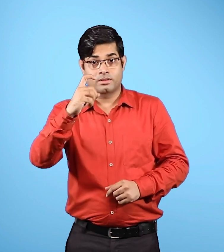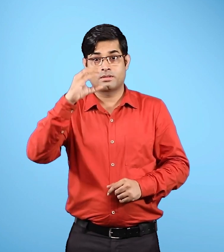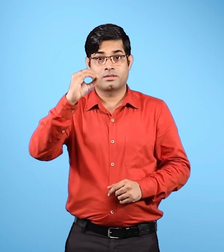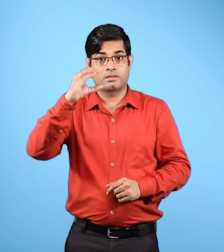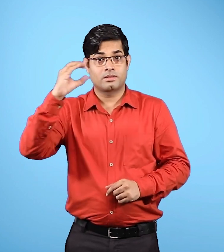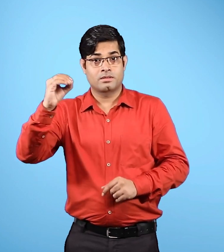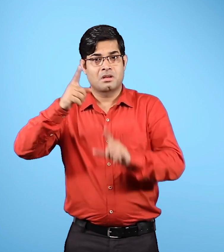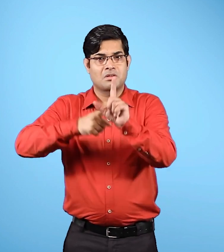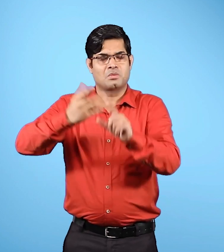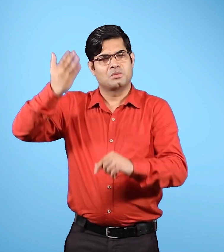4,700 years ago.